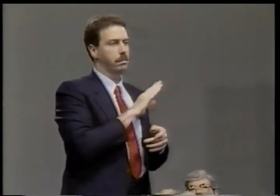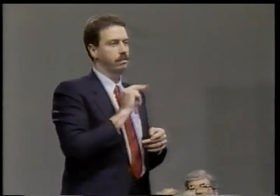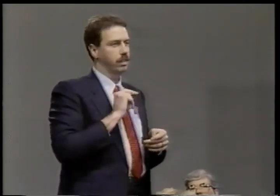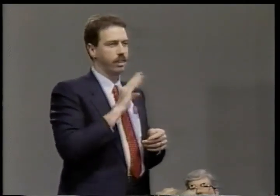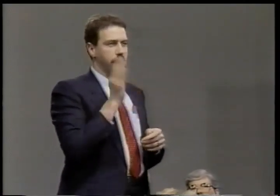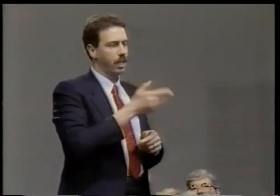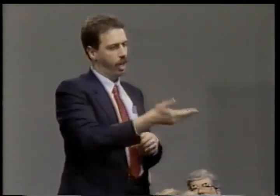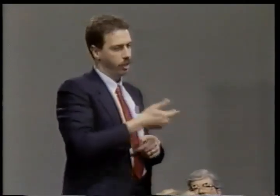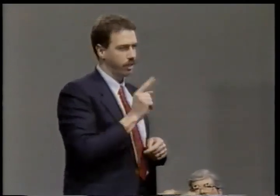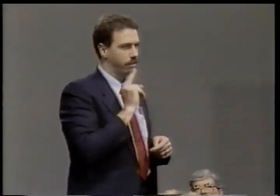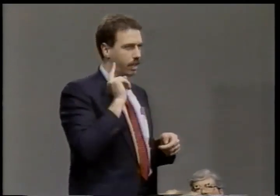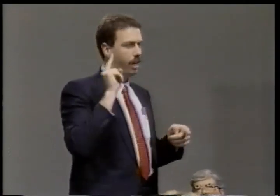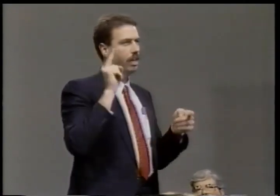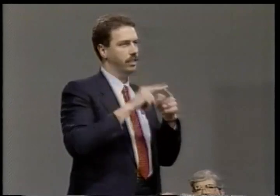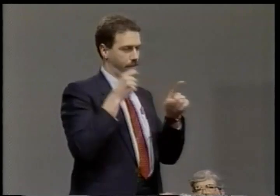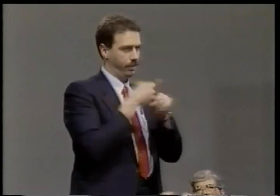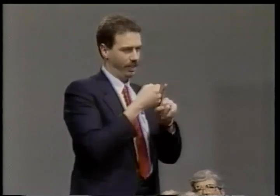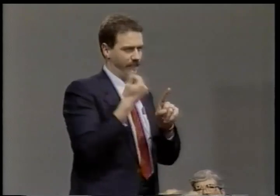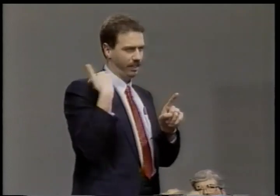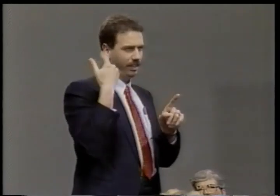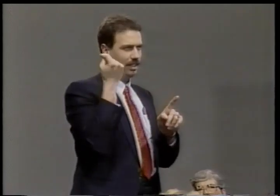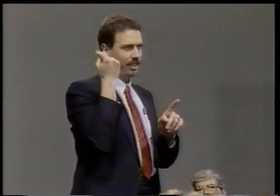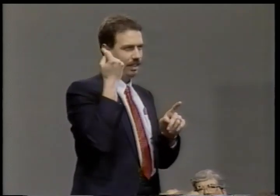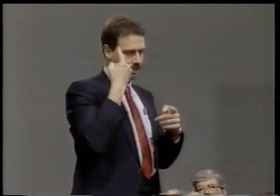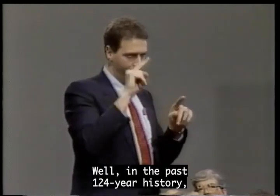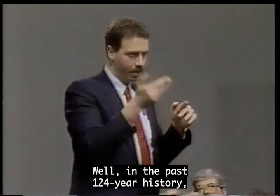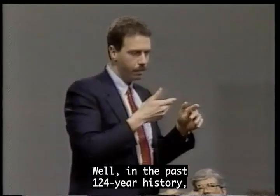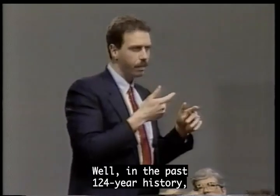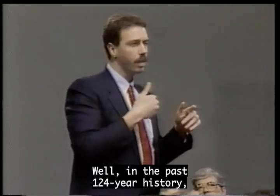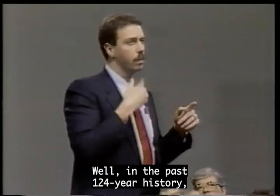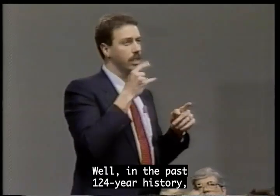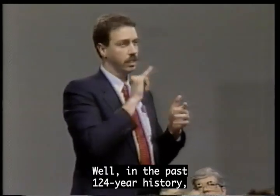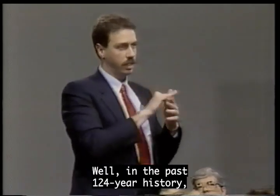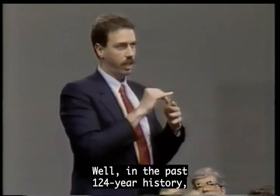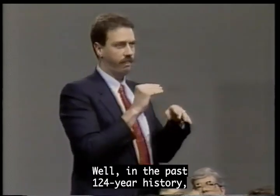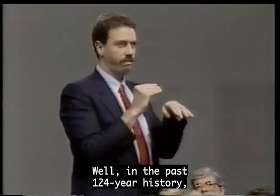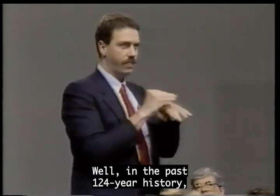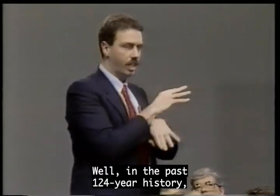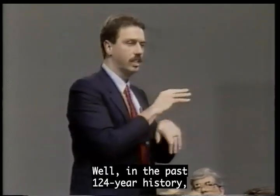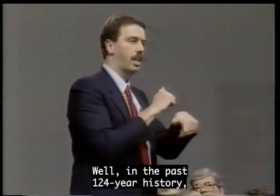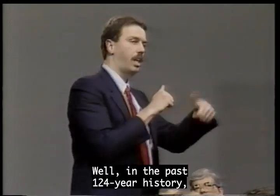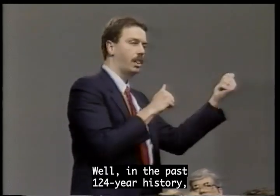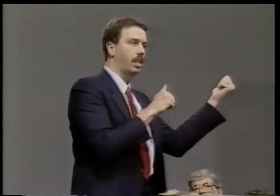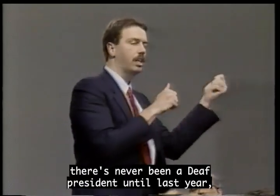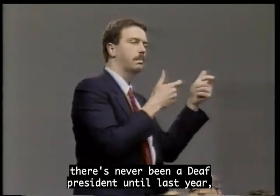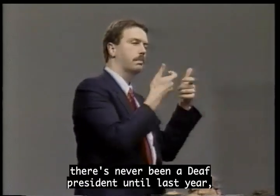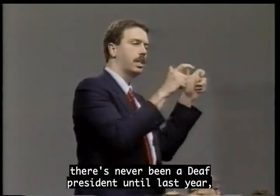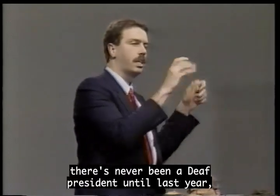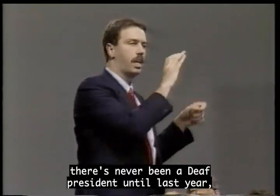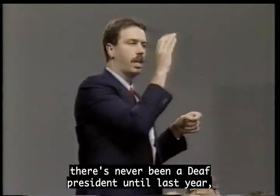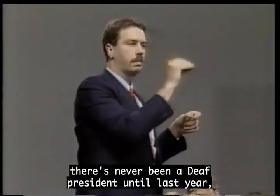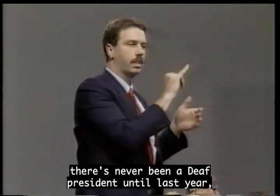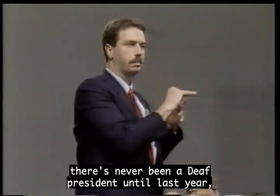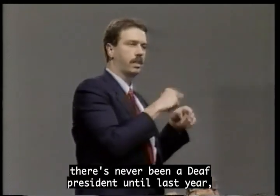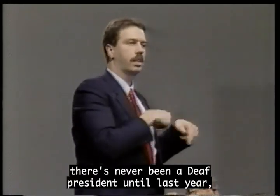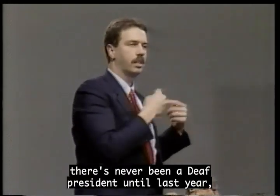Well, in the past 124-year history, there's never been a deaf president until last year. And I would think that